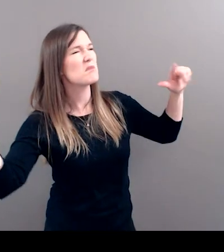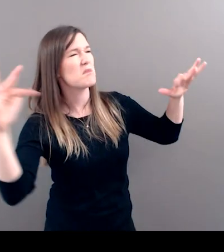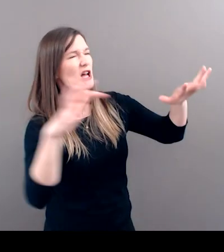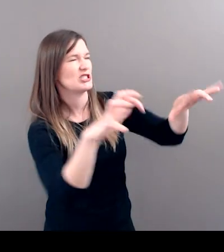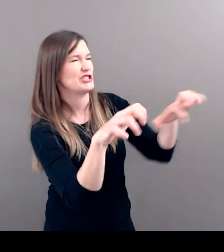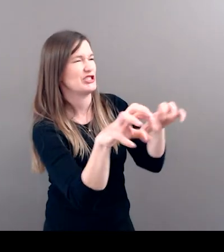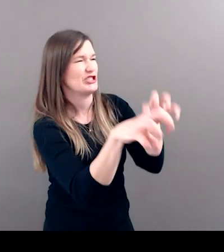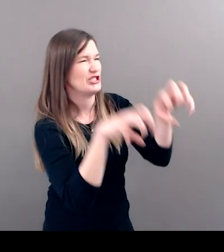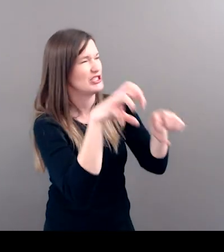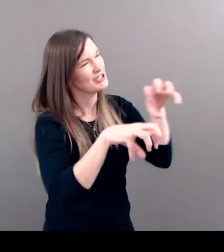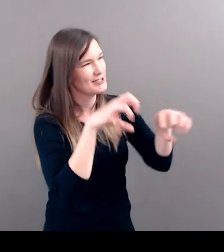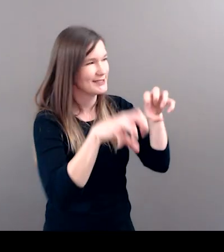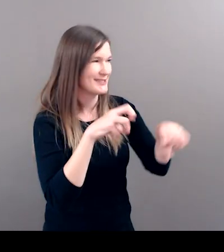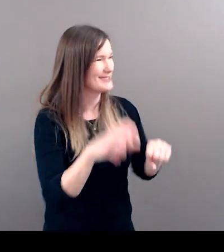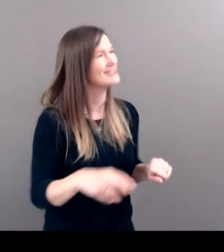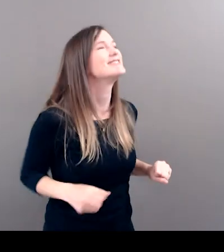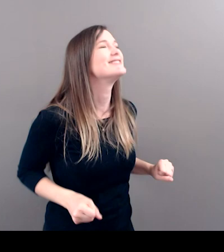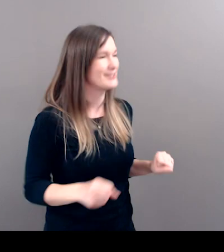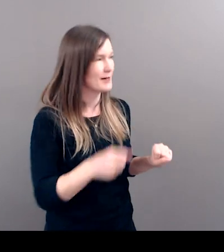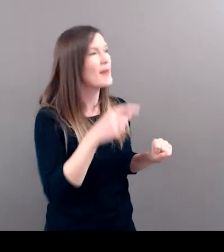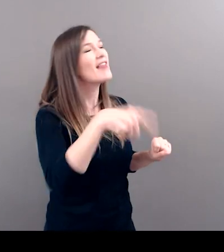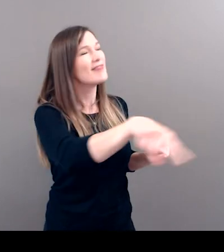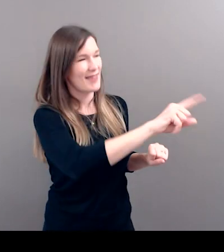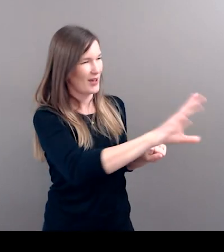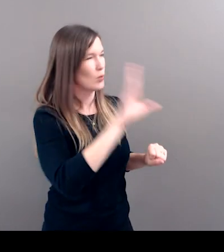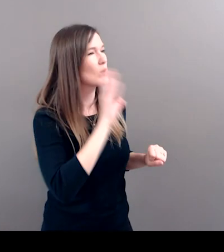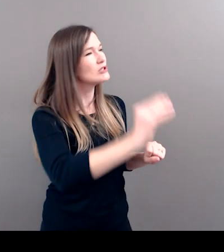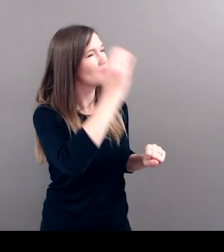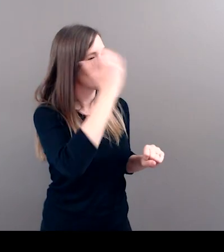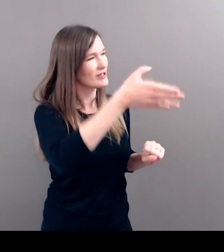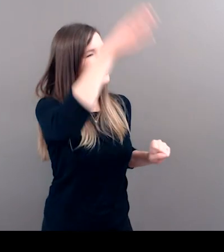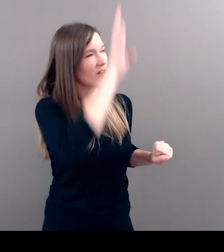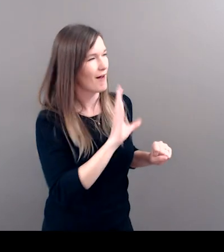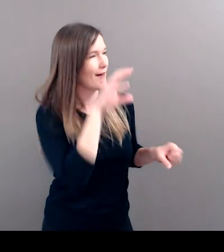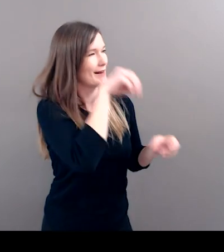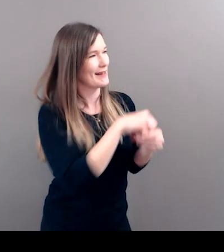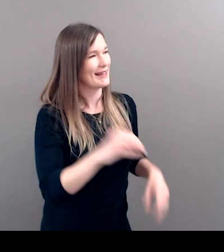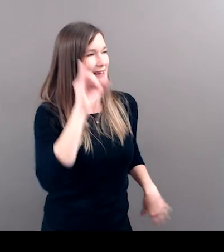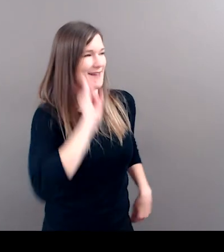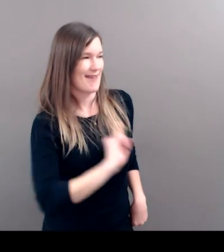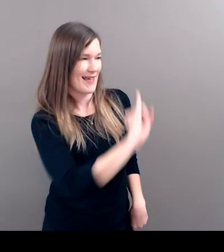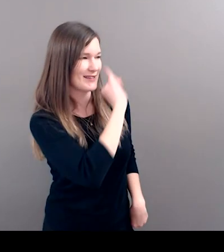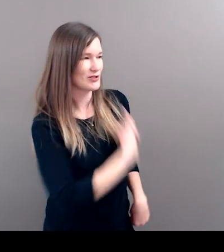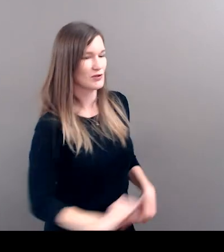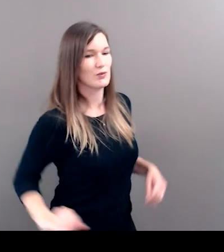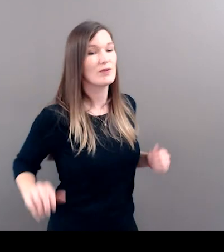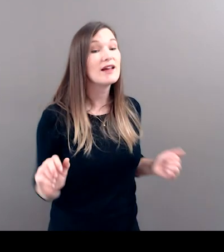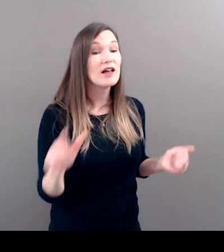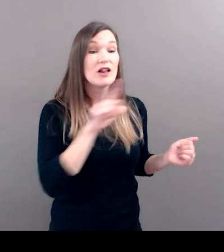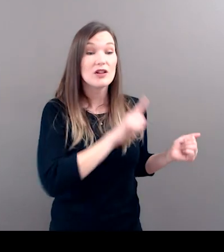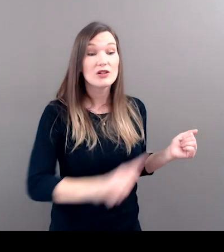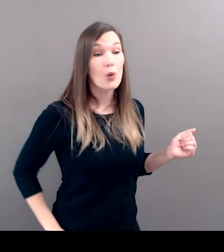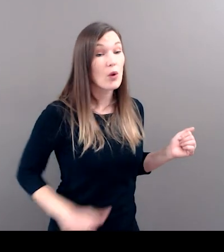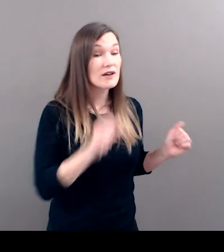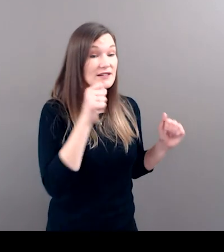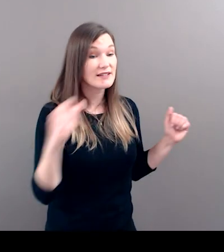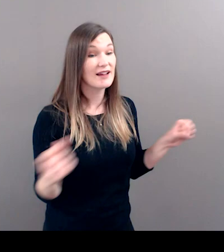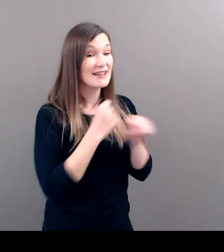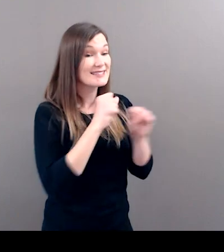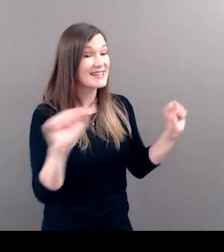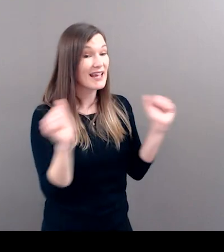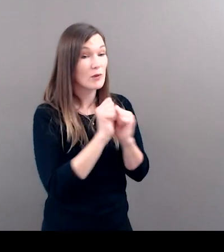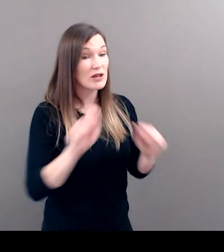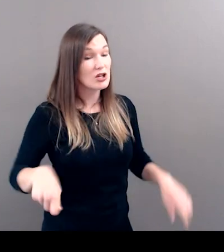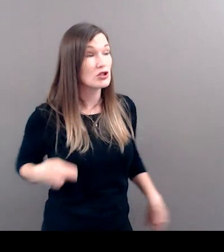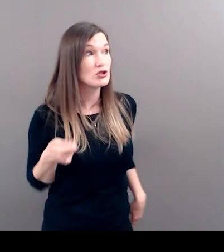is a God in Israel. Then all the assembly shall know that the Lord does not say with sword, spear, for the battle is the Lord's, and he will give you into our hands. By